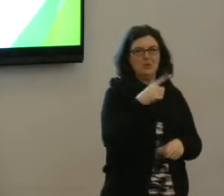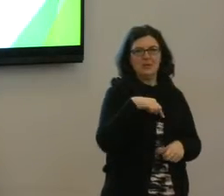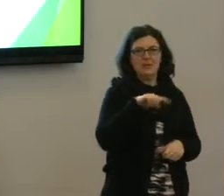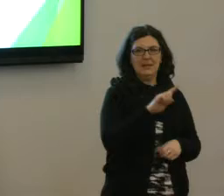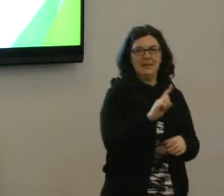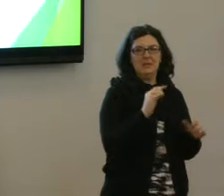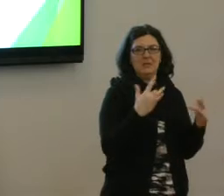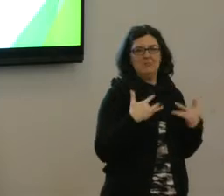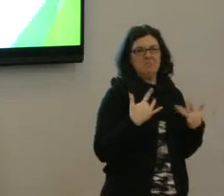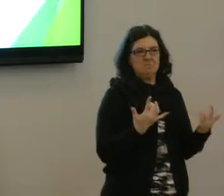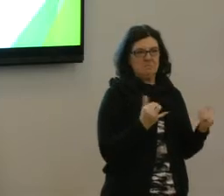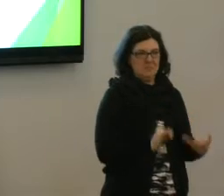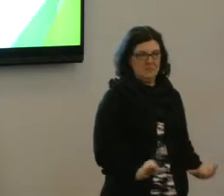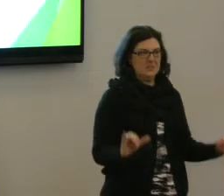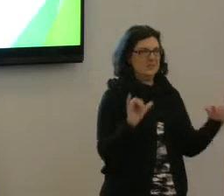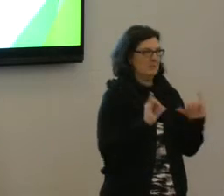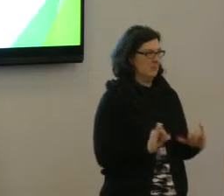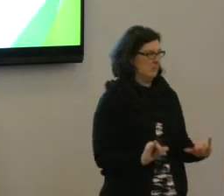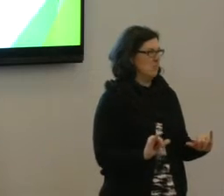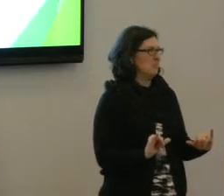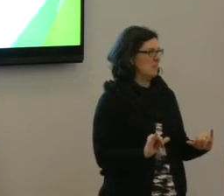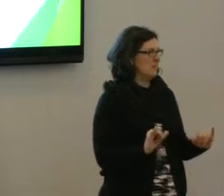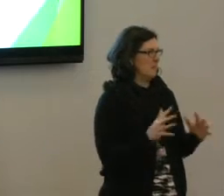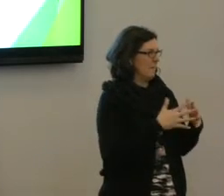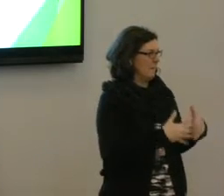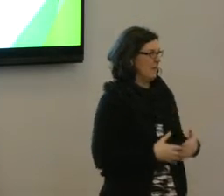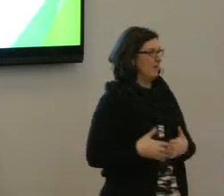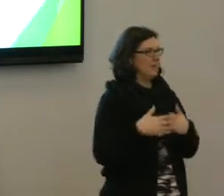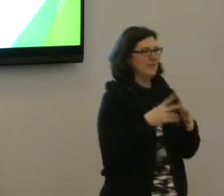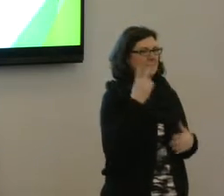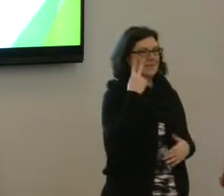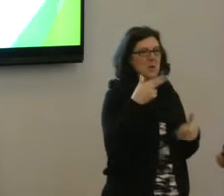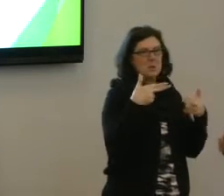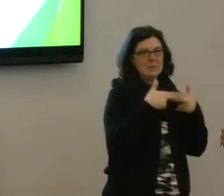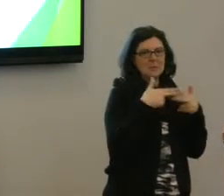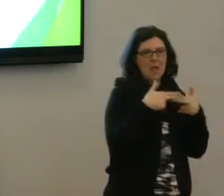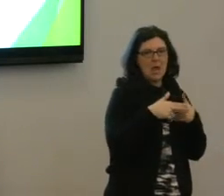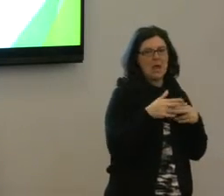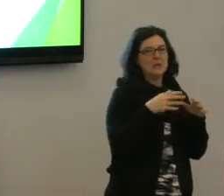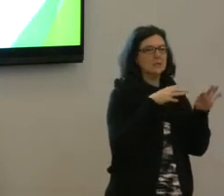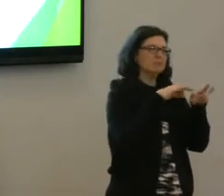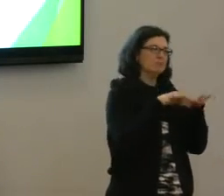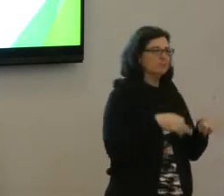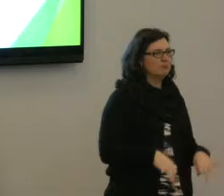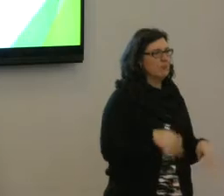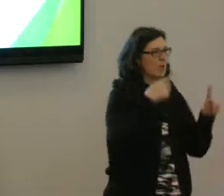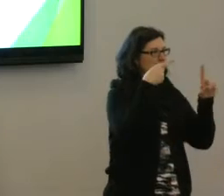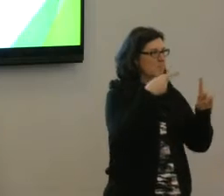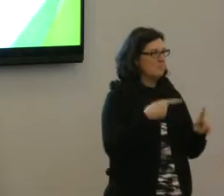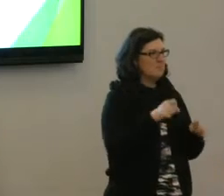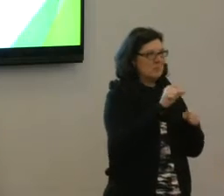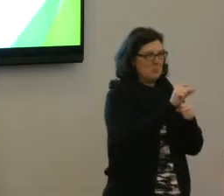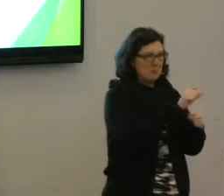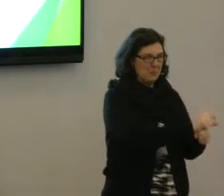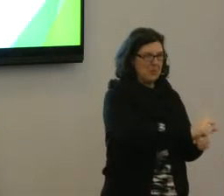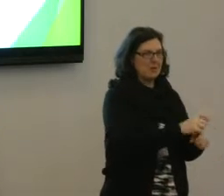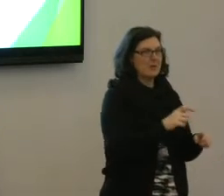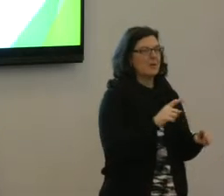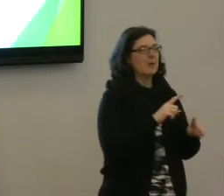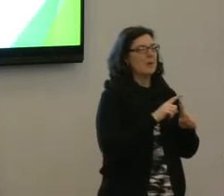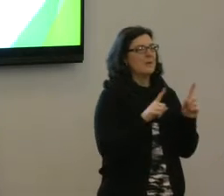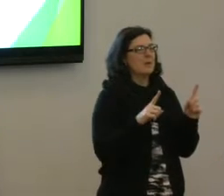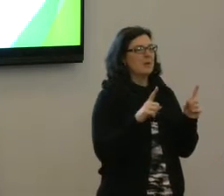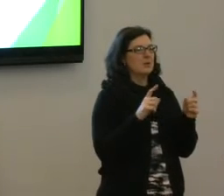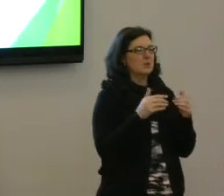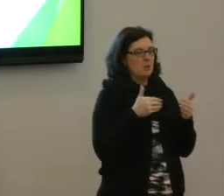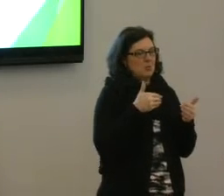America. Because I'd heard my folks do that way too many times with slides as a kid. But the title of that sermon was So Near Yet